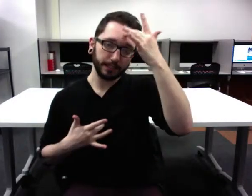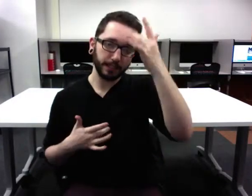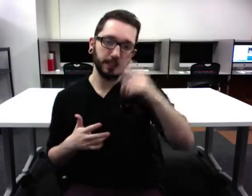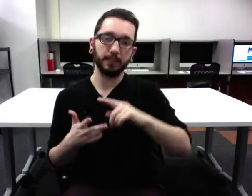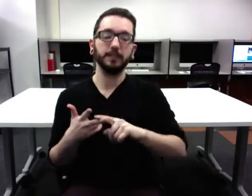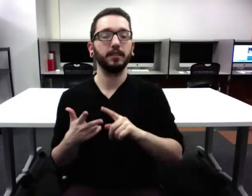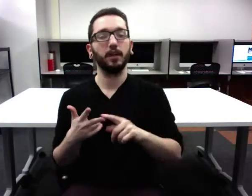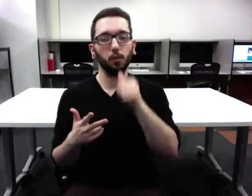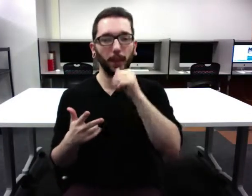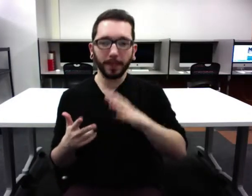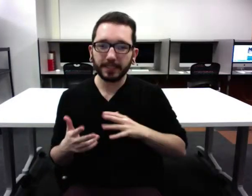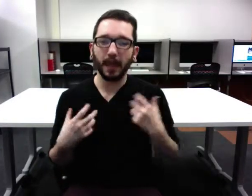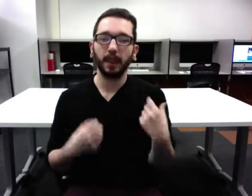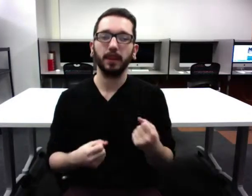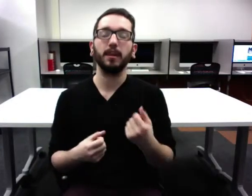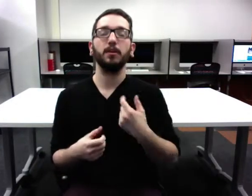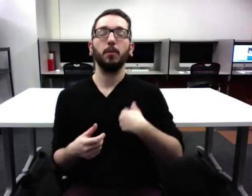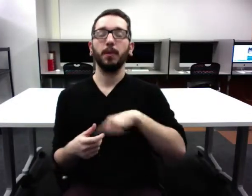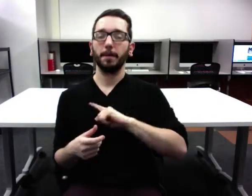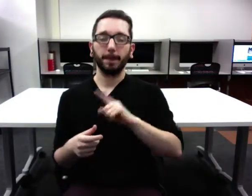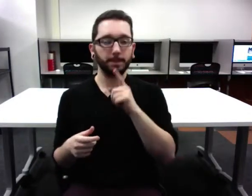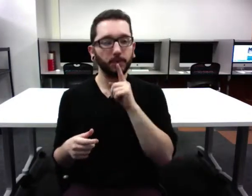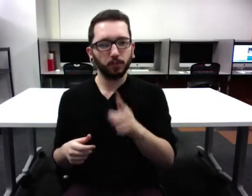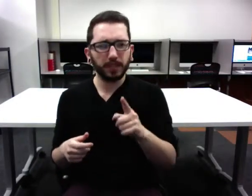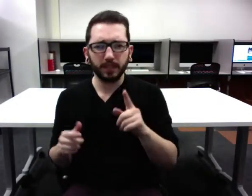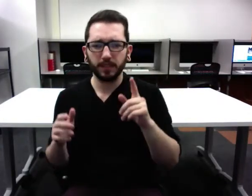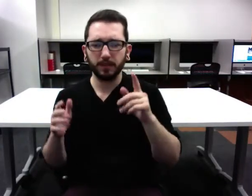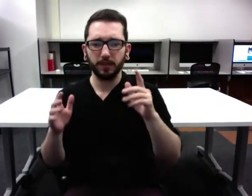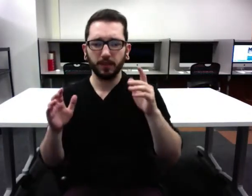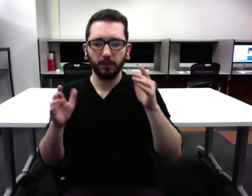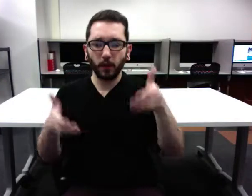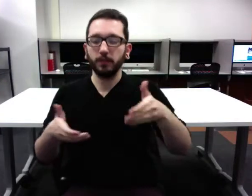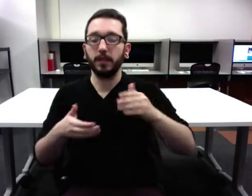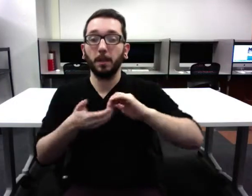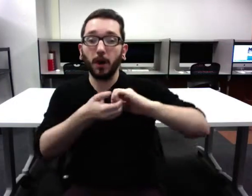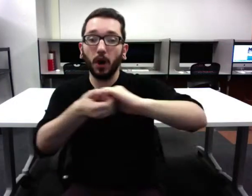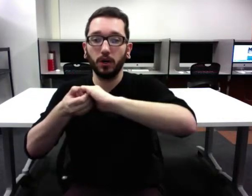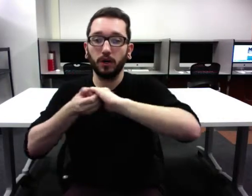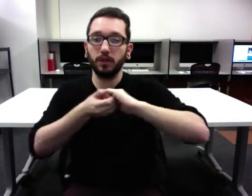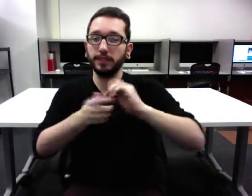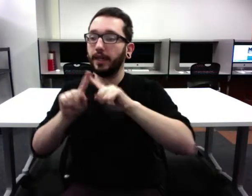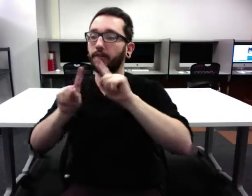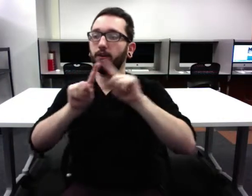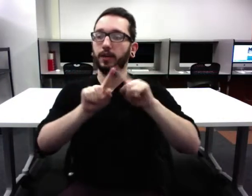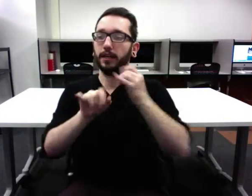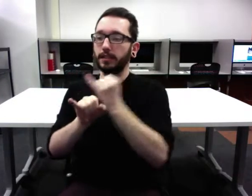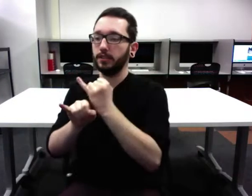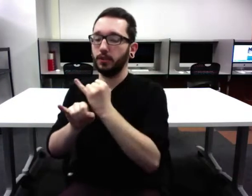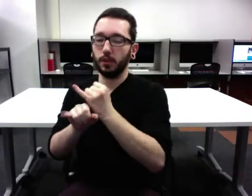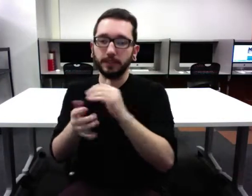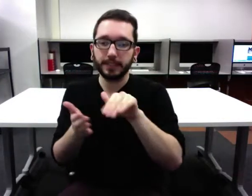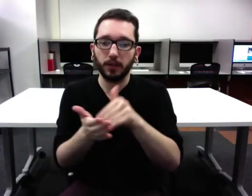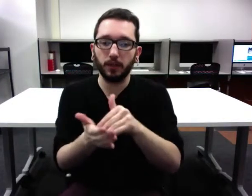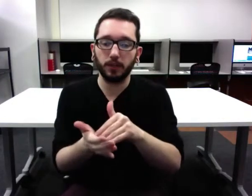We are it for CAM. So what we do a lot of is partnering with other institutes and centers who have, as we say, the big